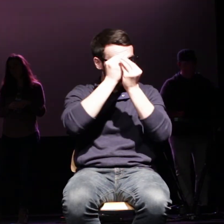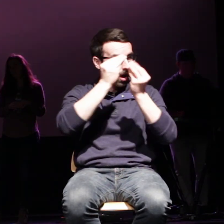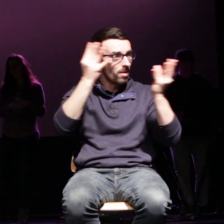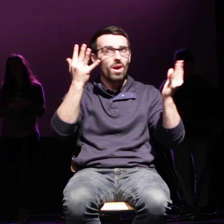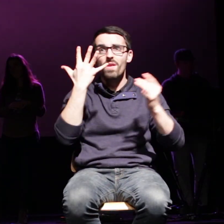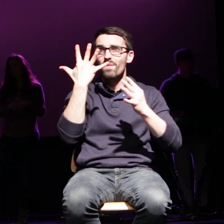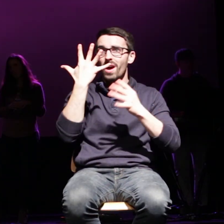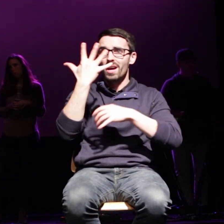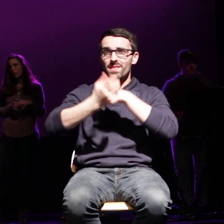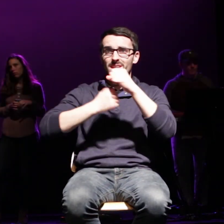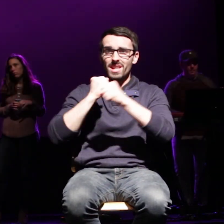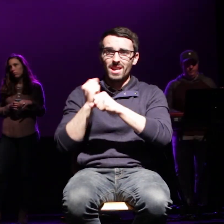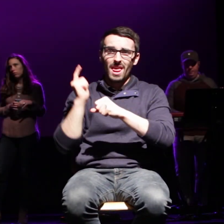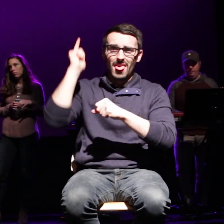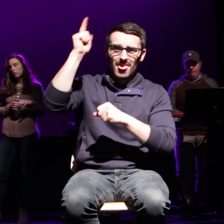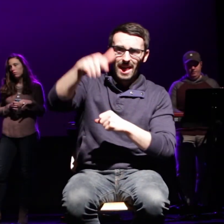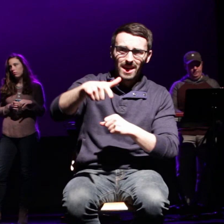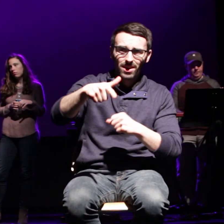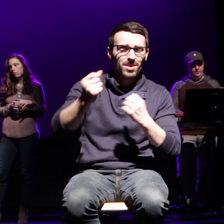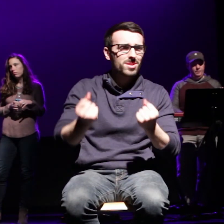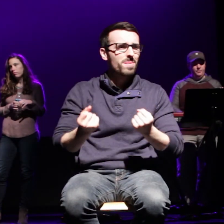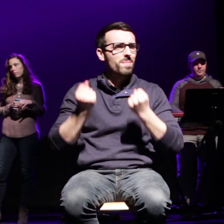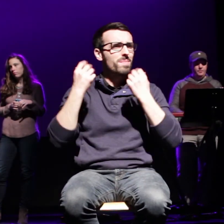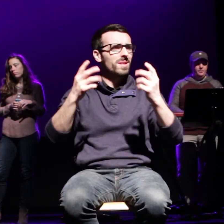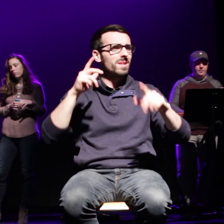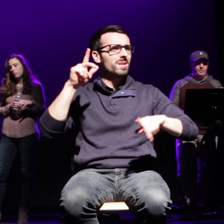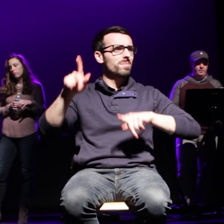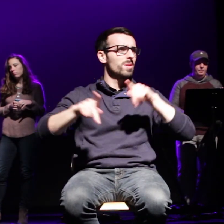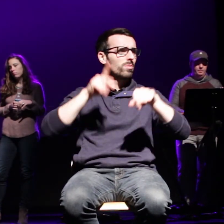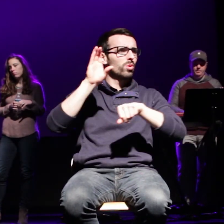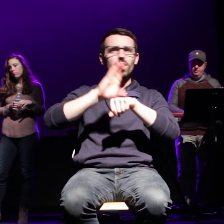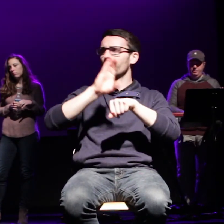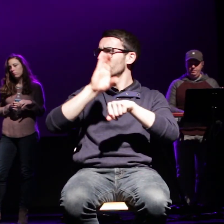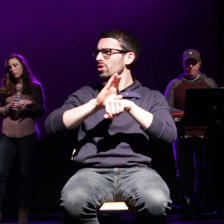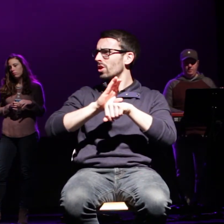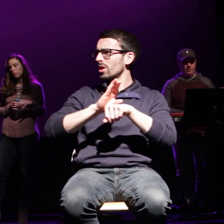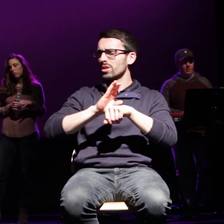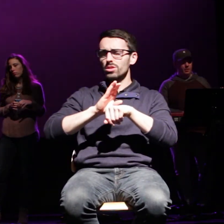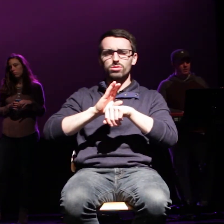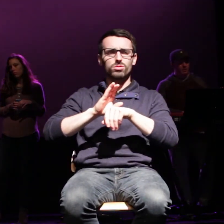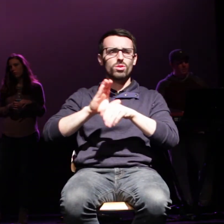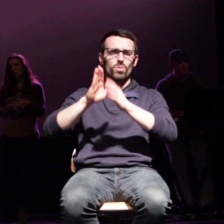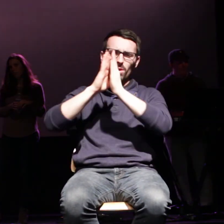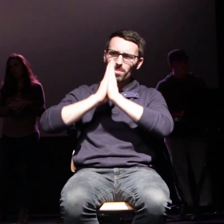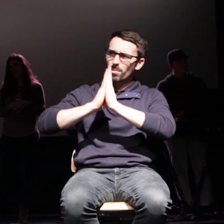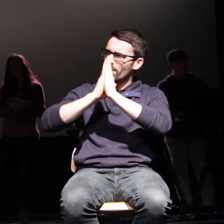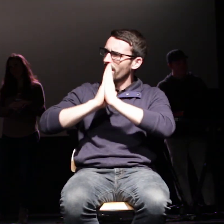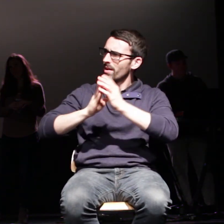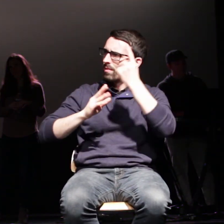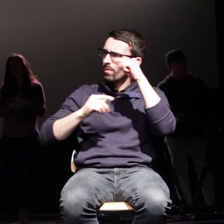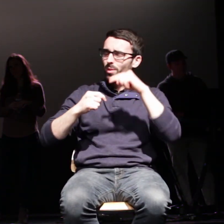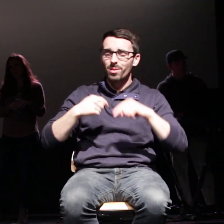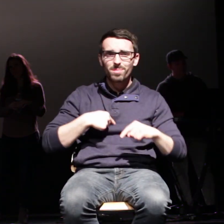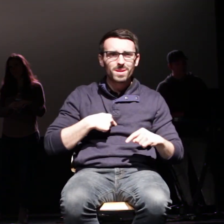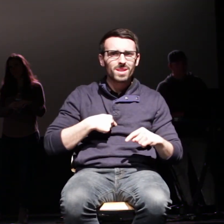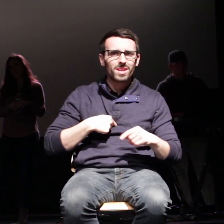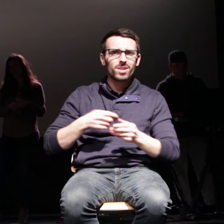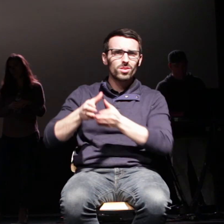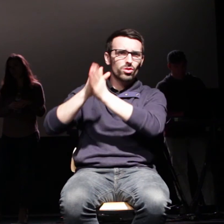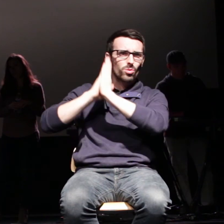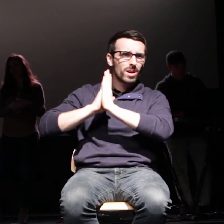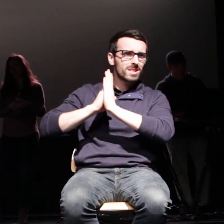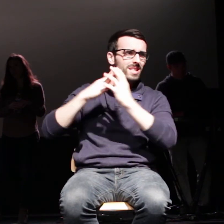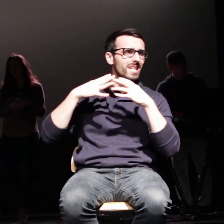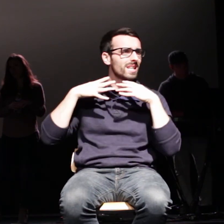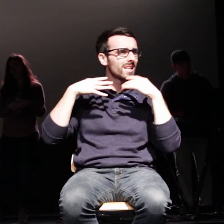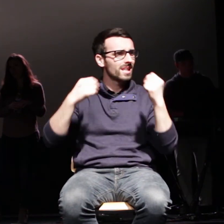I've had many people in this church pray over me and just ask for healing for me in my life.